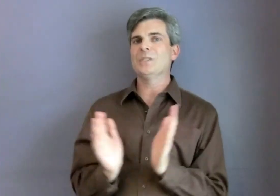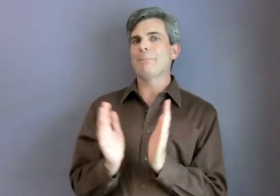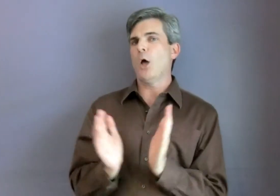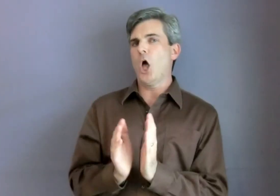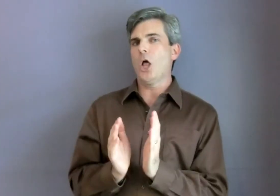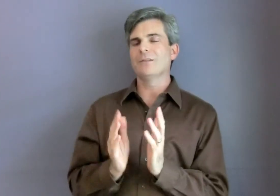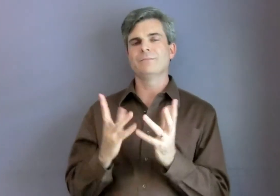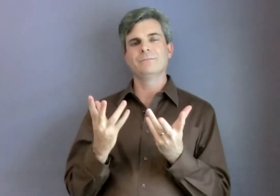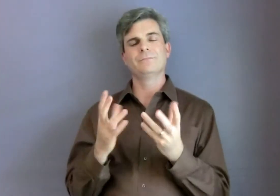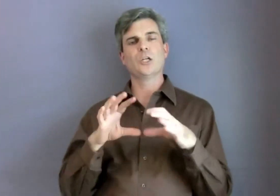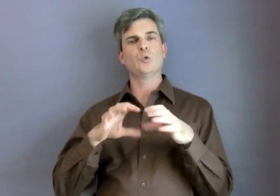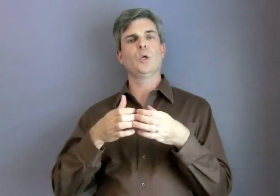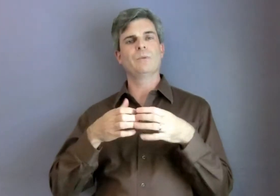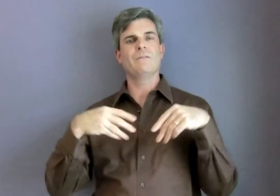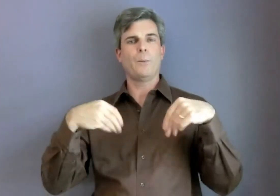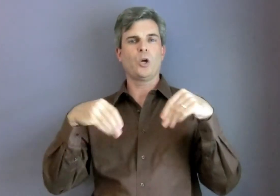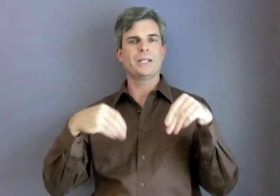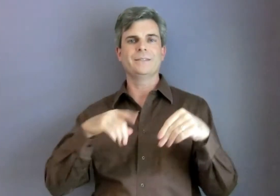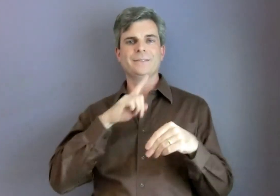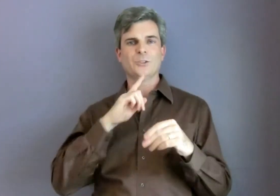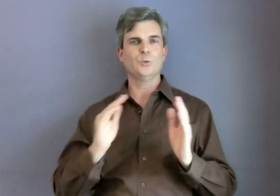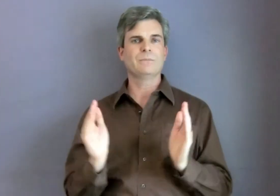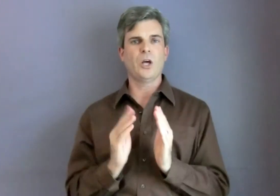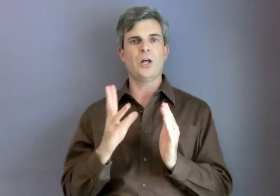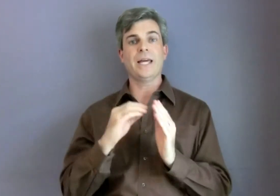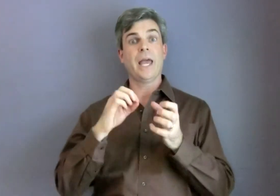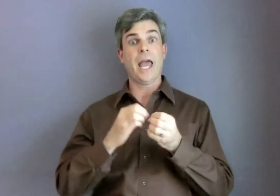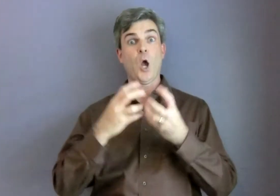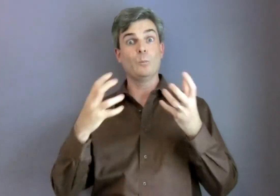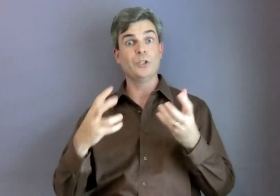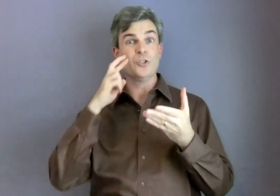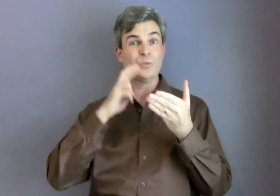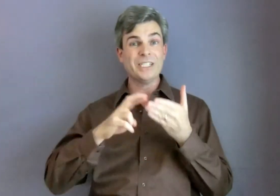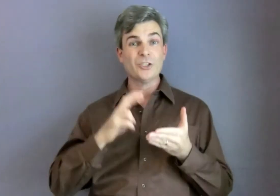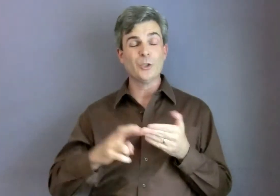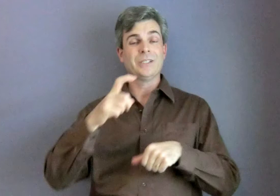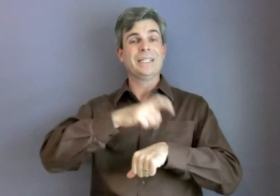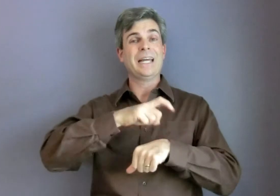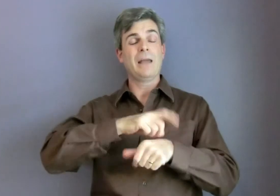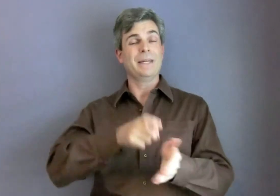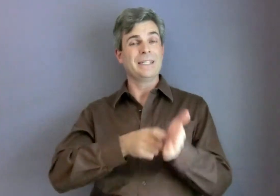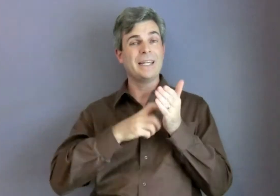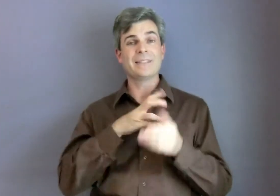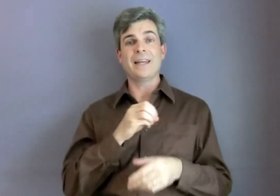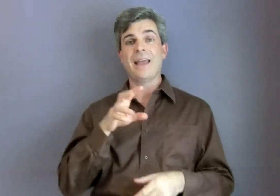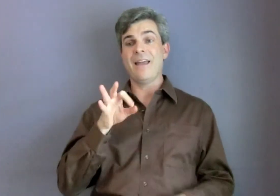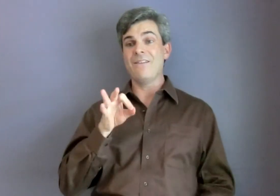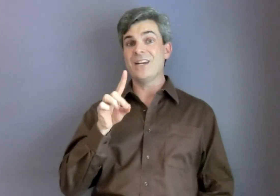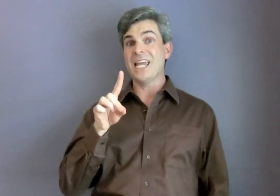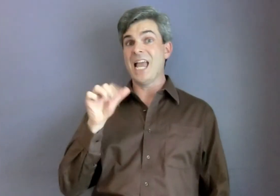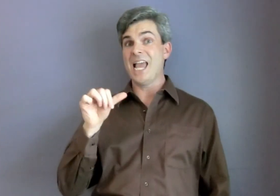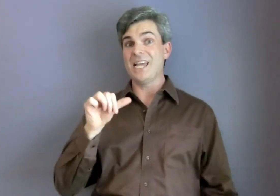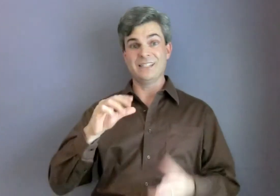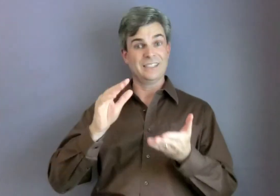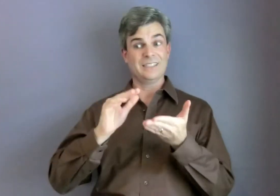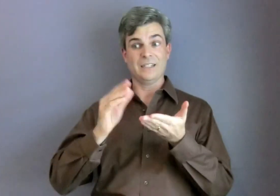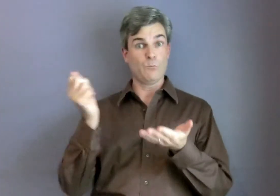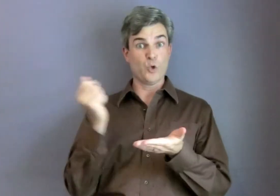amount of research, the time it takes, the FDA clearances, the payback time is too long for VC